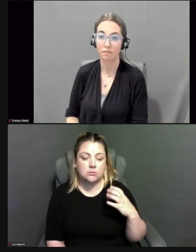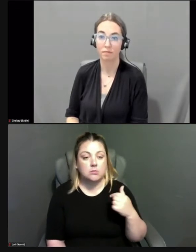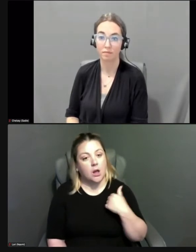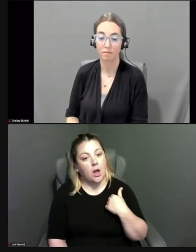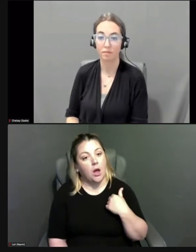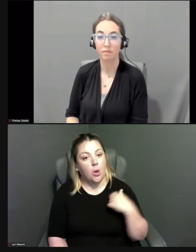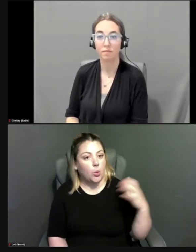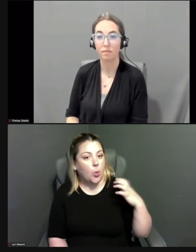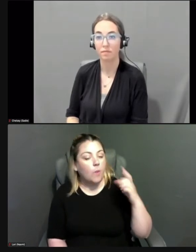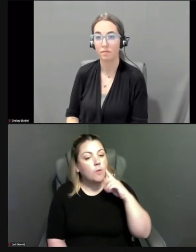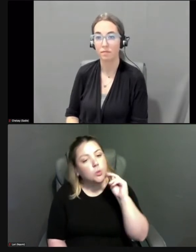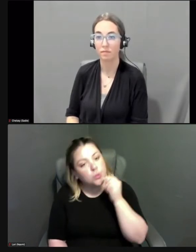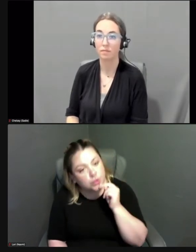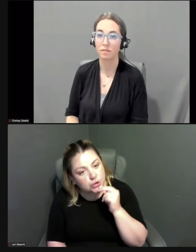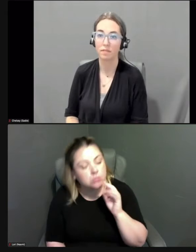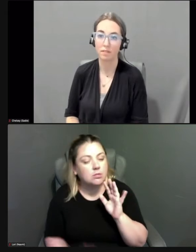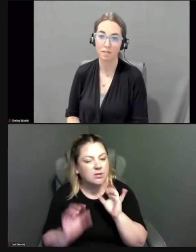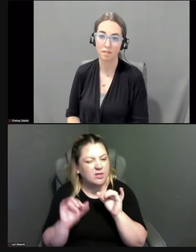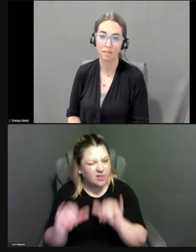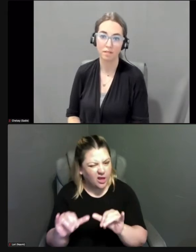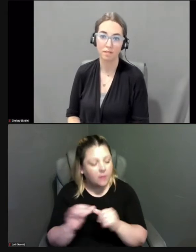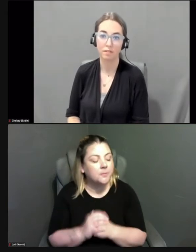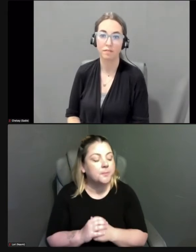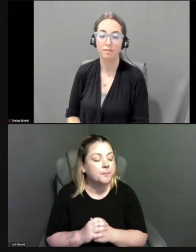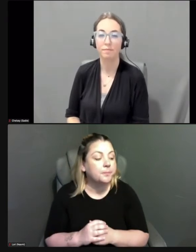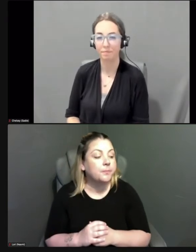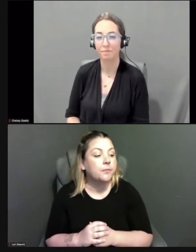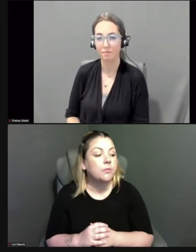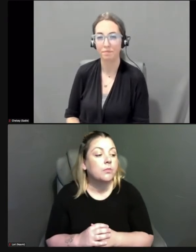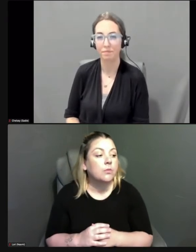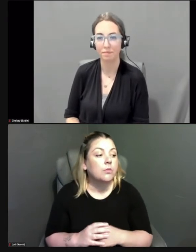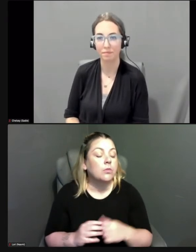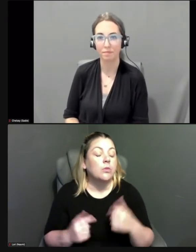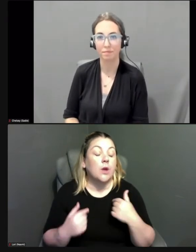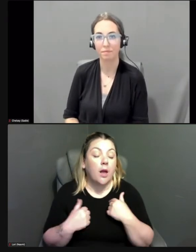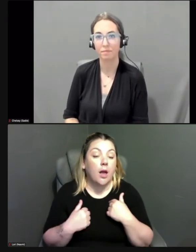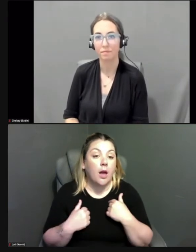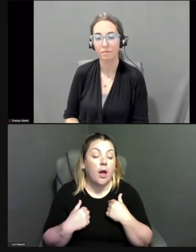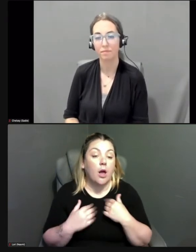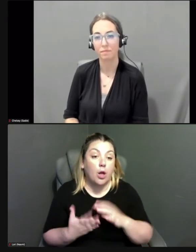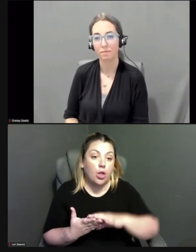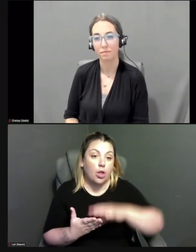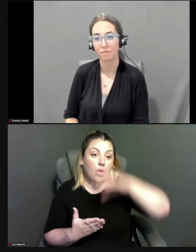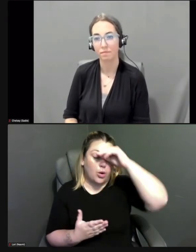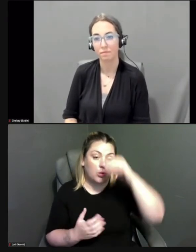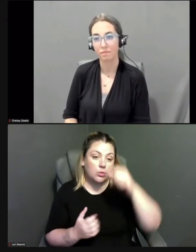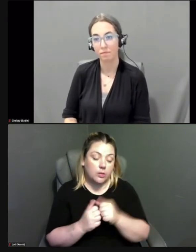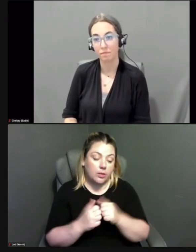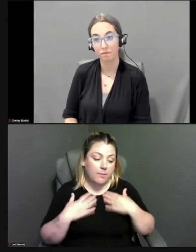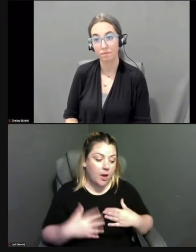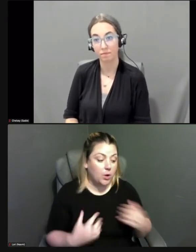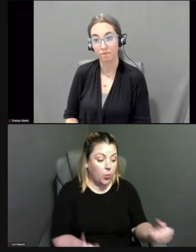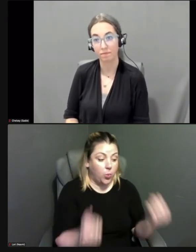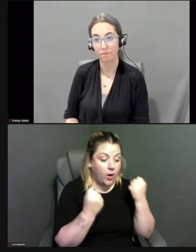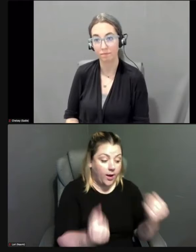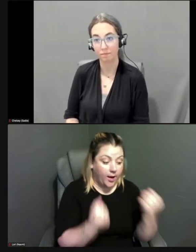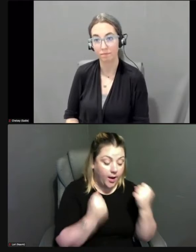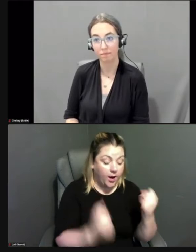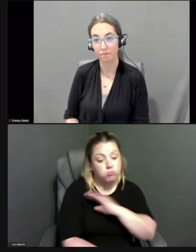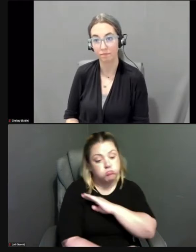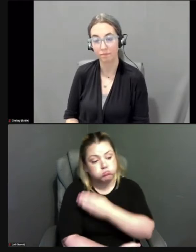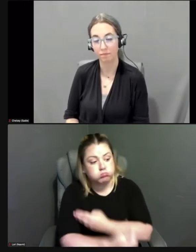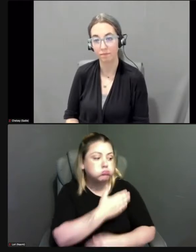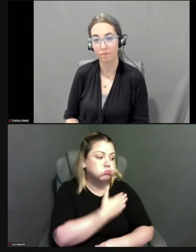coaching. I definitely, even at that point, because of what I had learned through lifting weights and all of that stuff, like